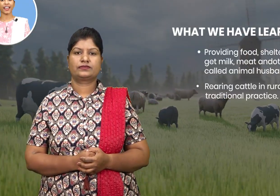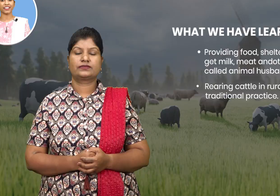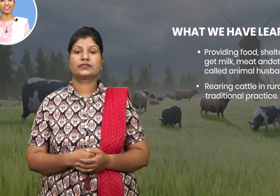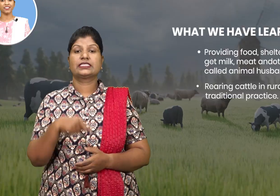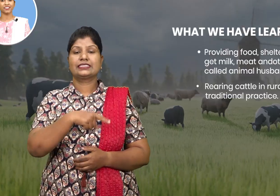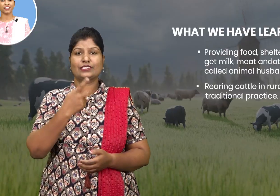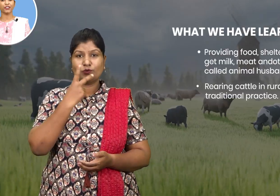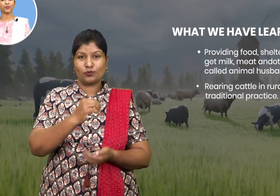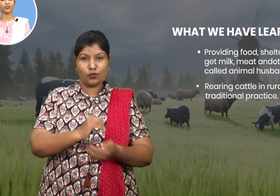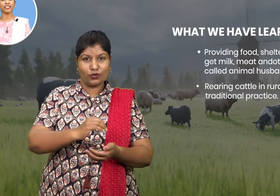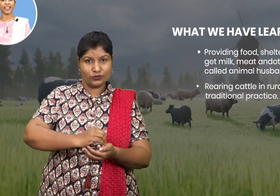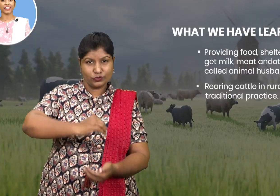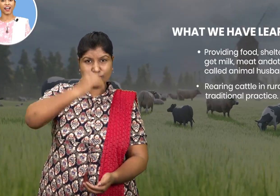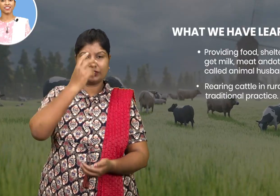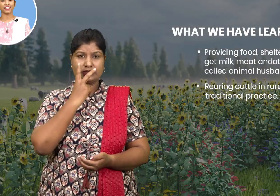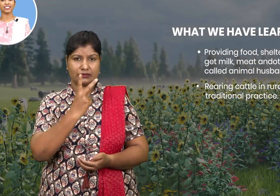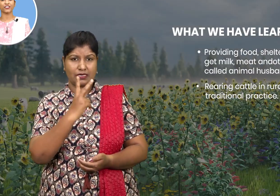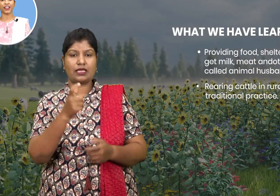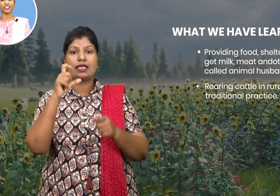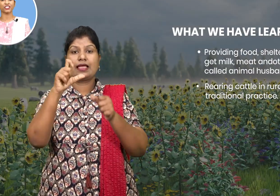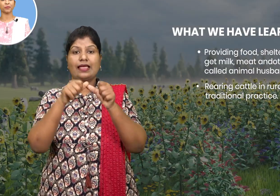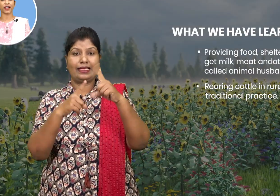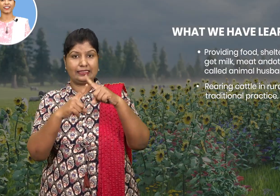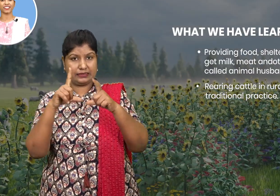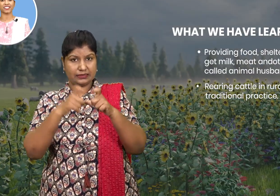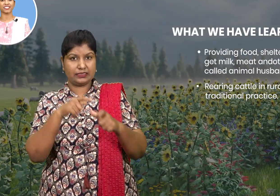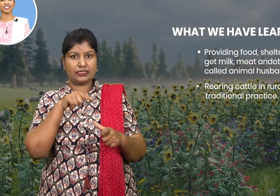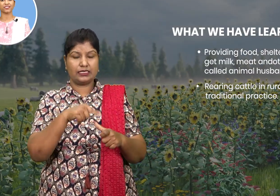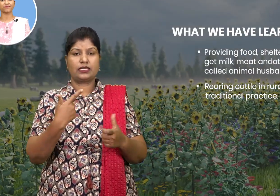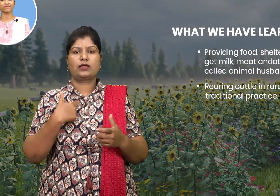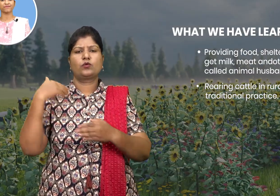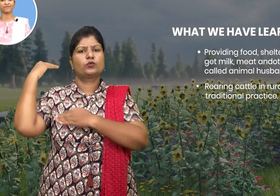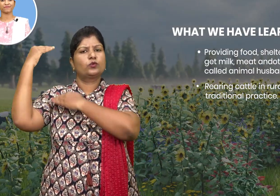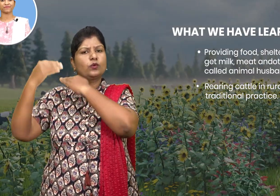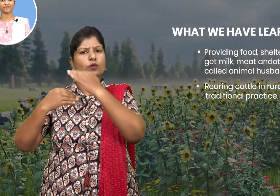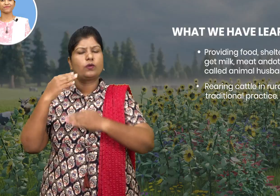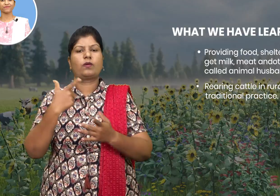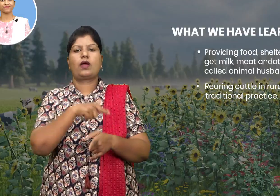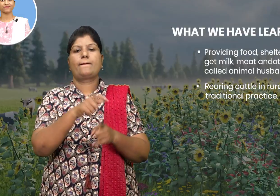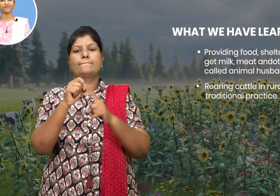Rearing cattle in rural areas is a traditional practice.